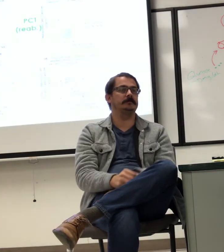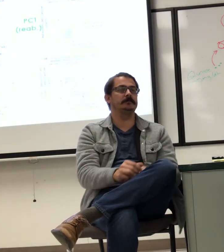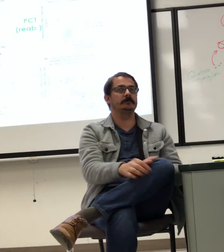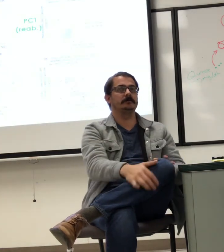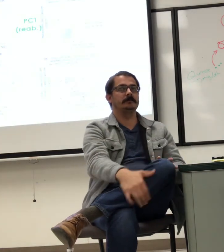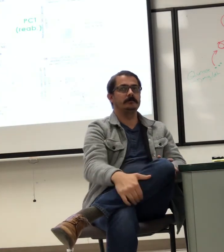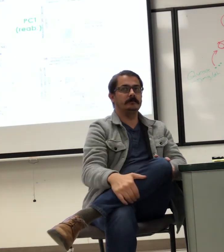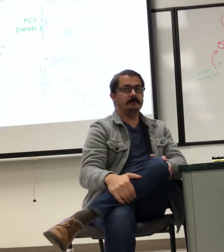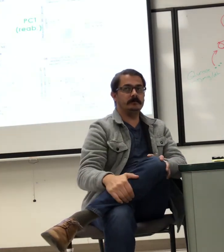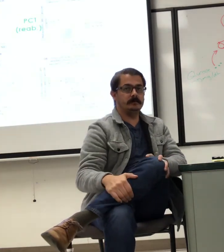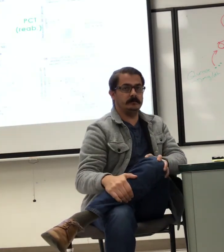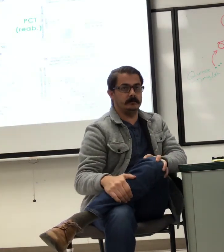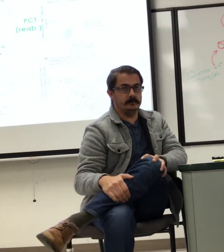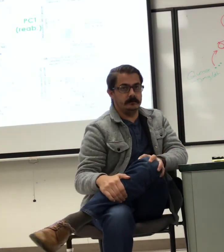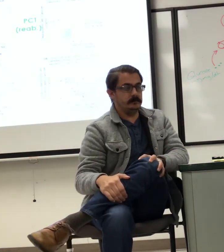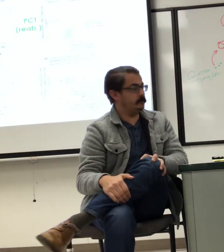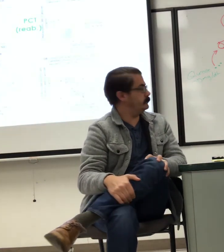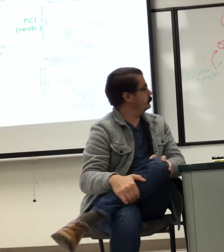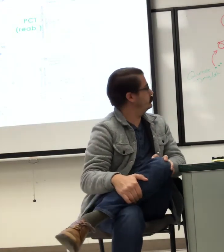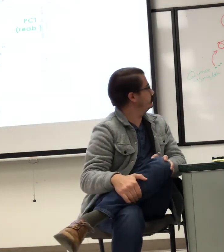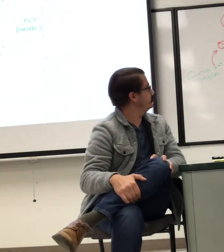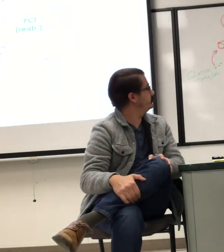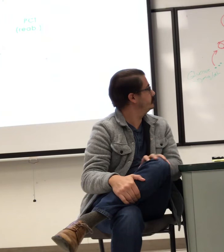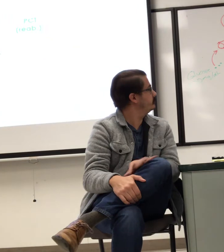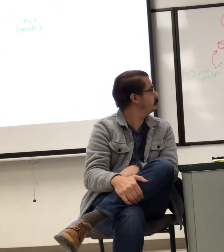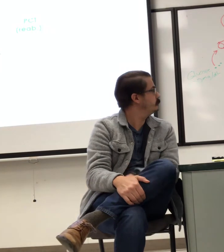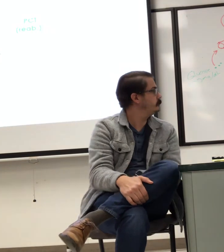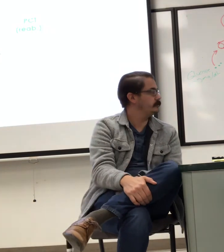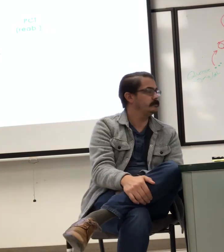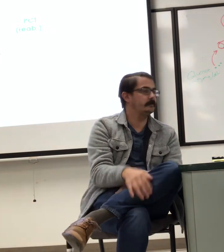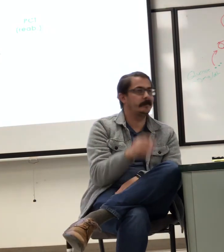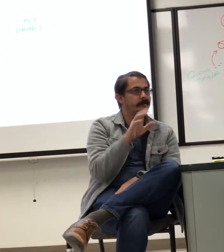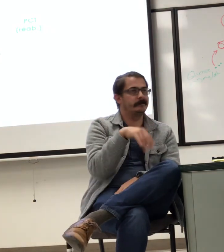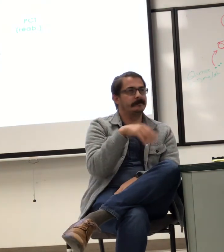So here's a capillary right next to it. So, I'll just draw